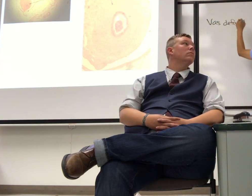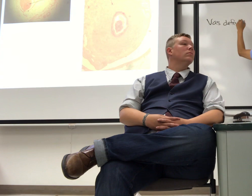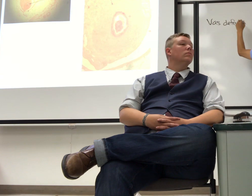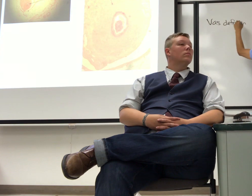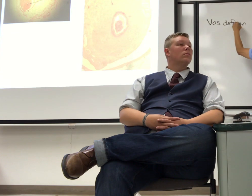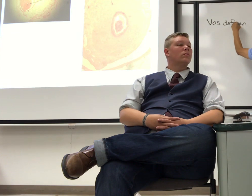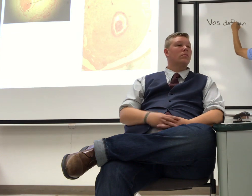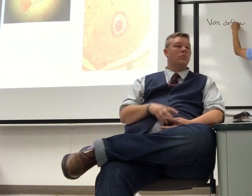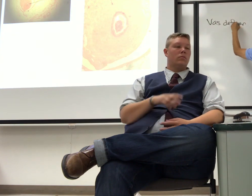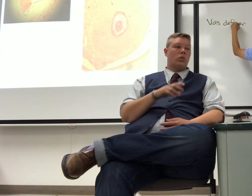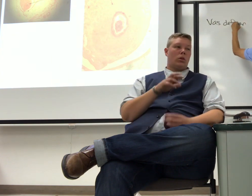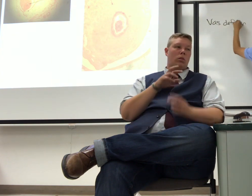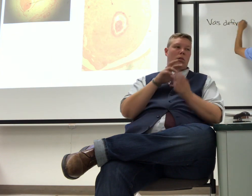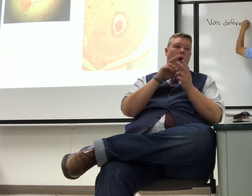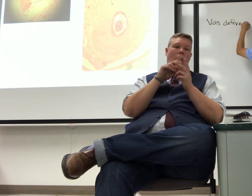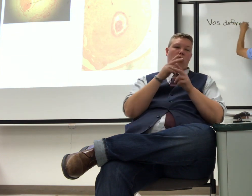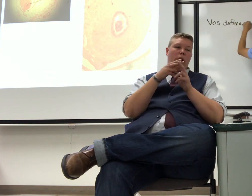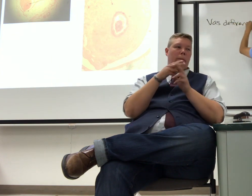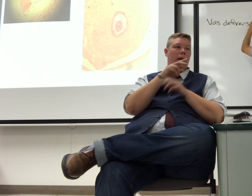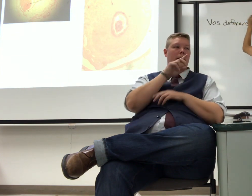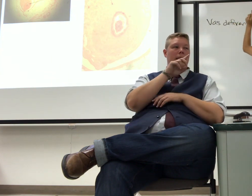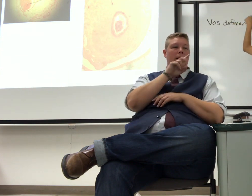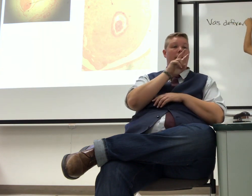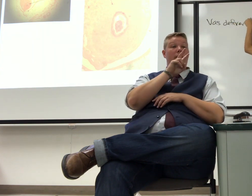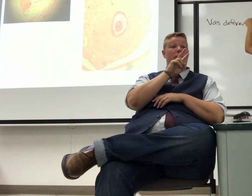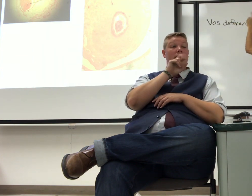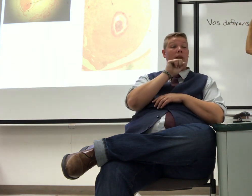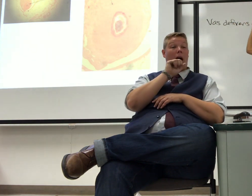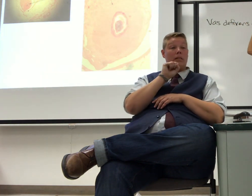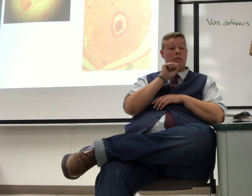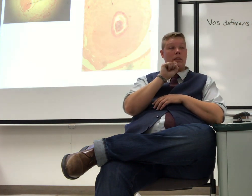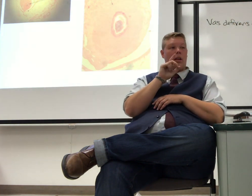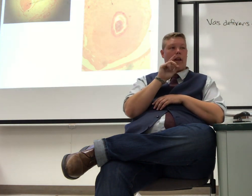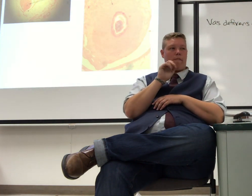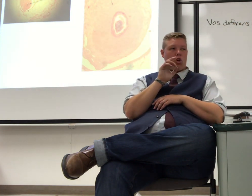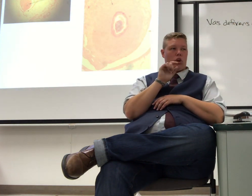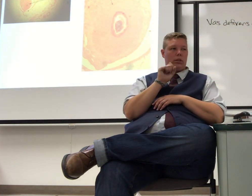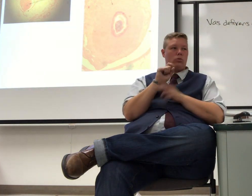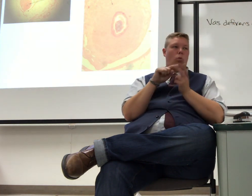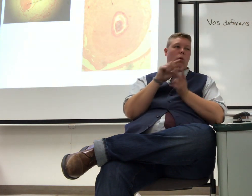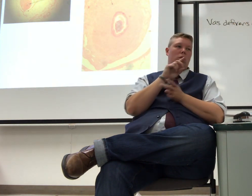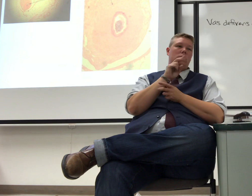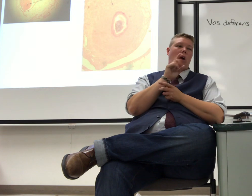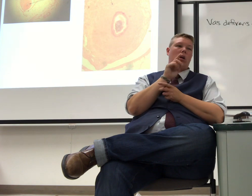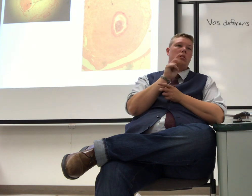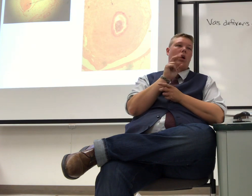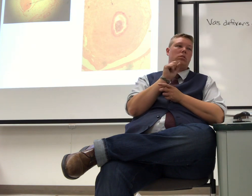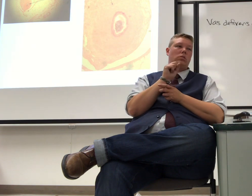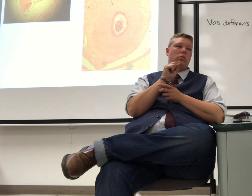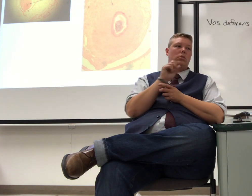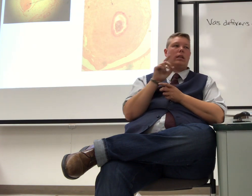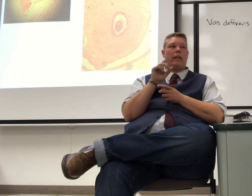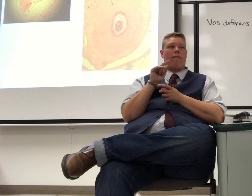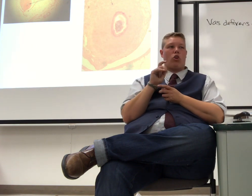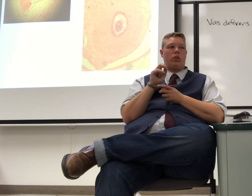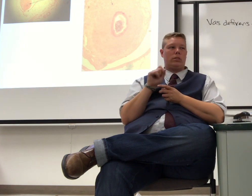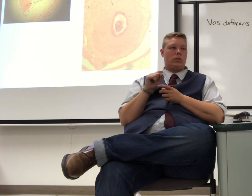So vas deferens, ductus deferens, same thing. Okay, many layers of smooth muscle, note that.